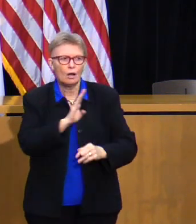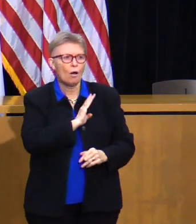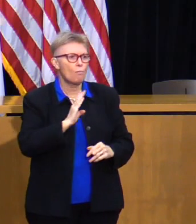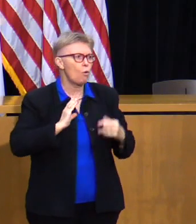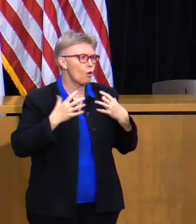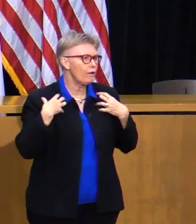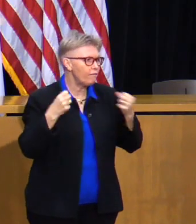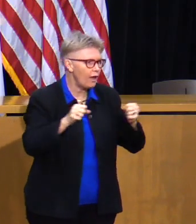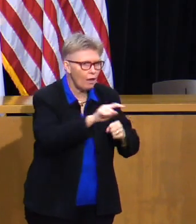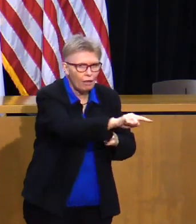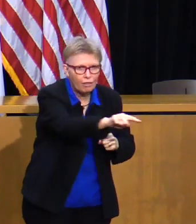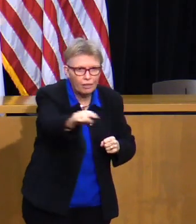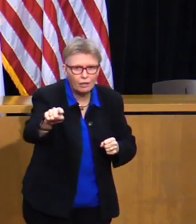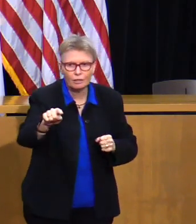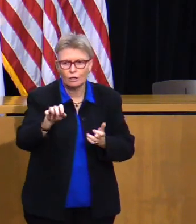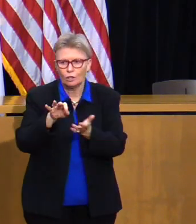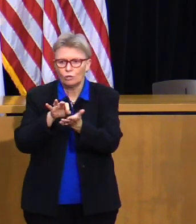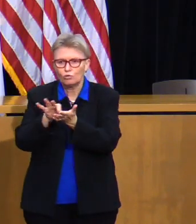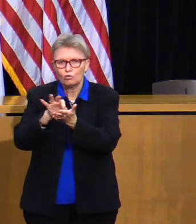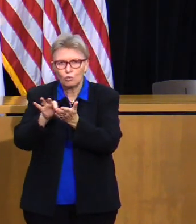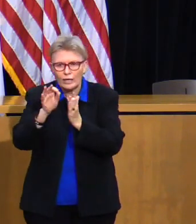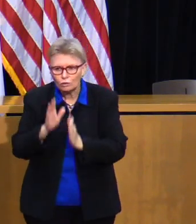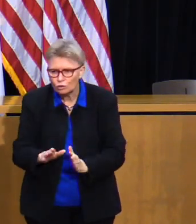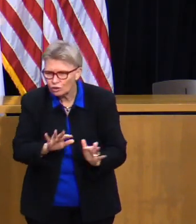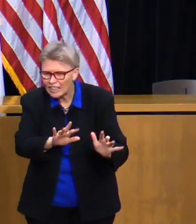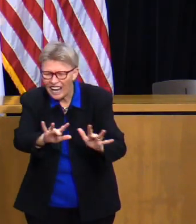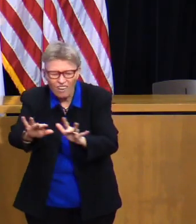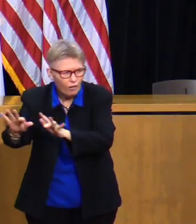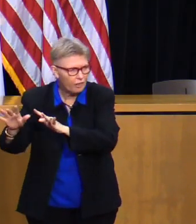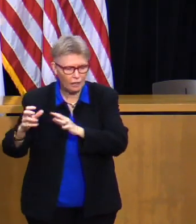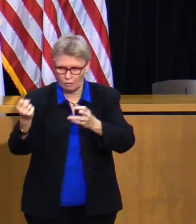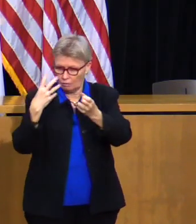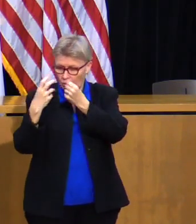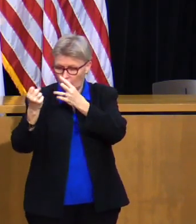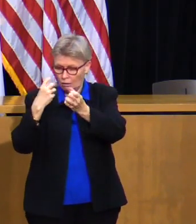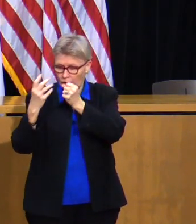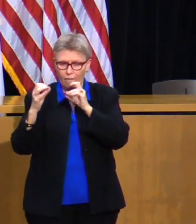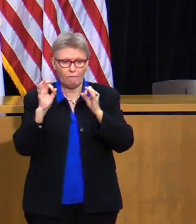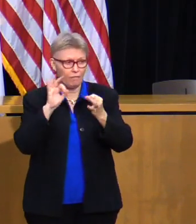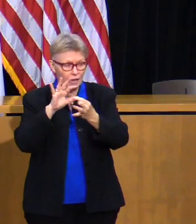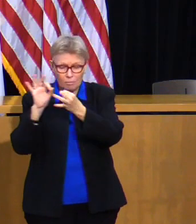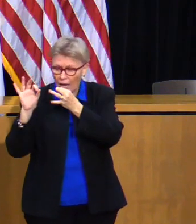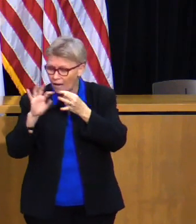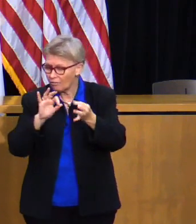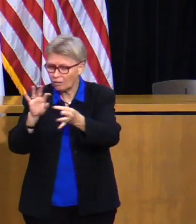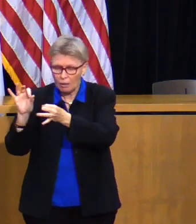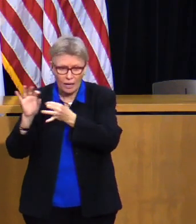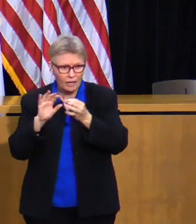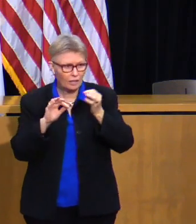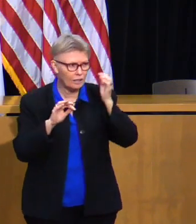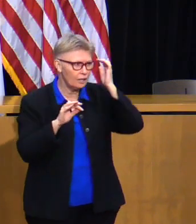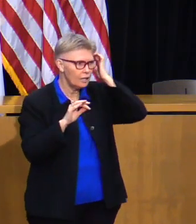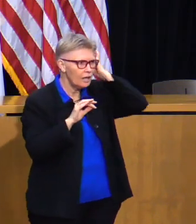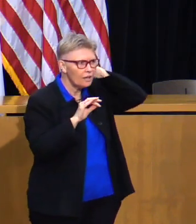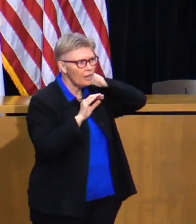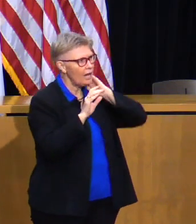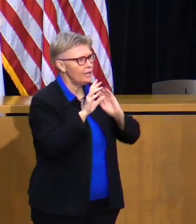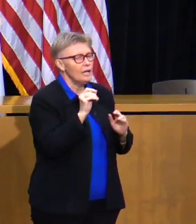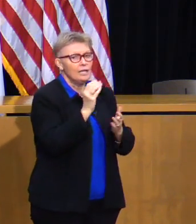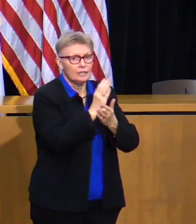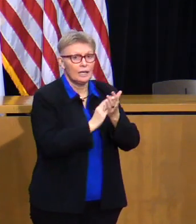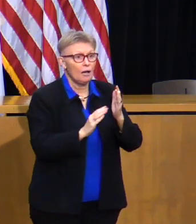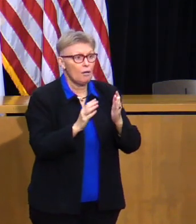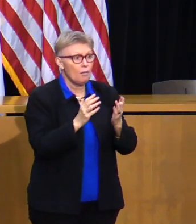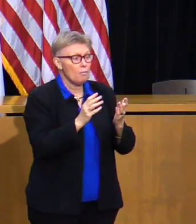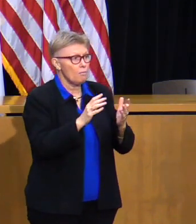from our contact tracers and others about the amount of activity that takes place that's not regulated,